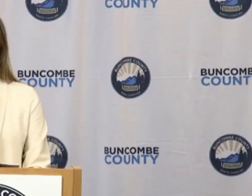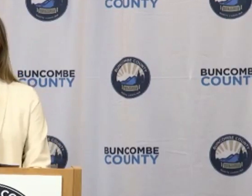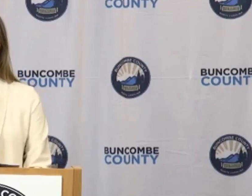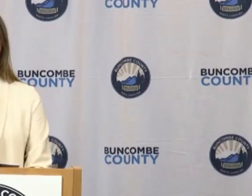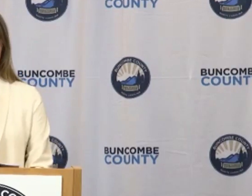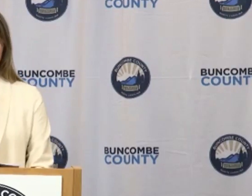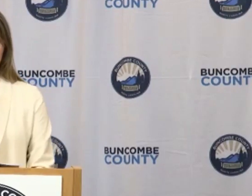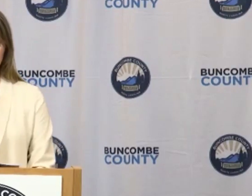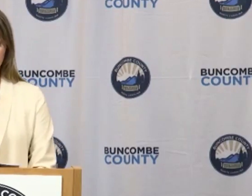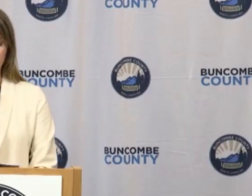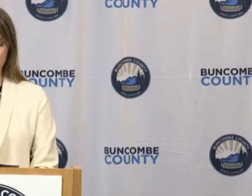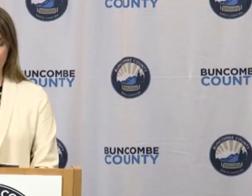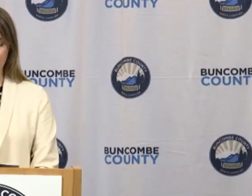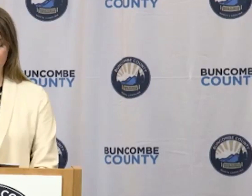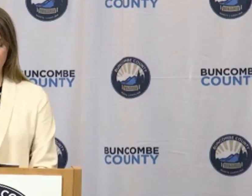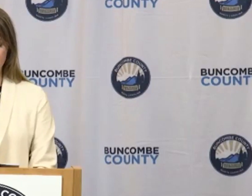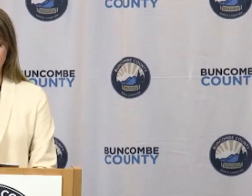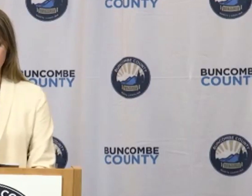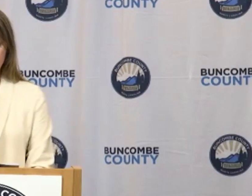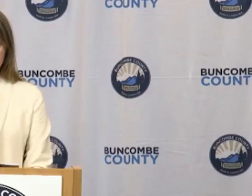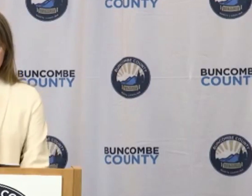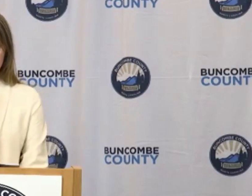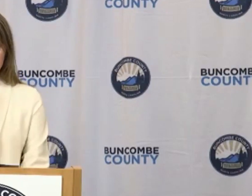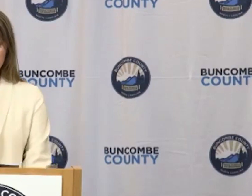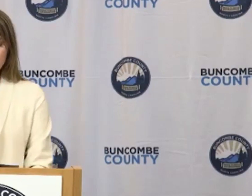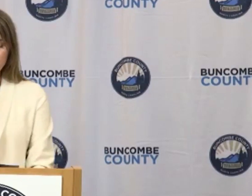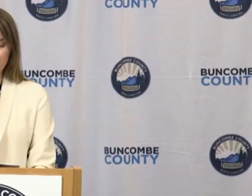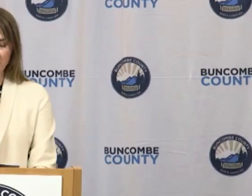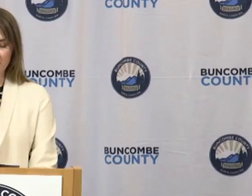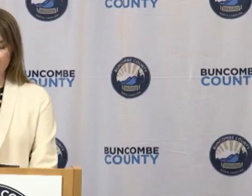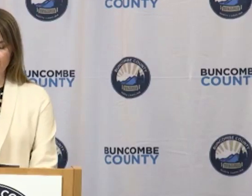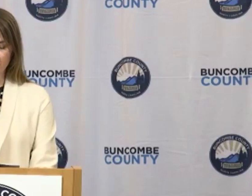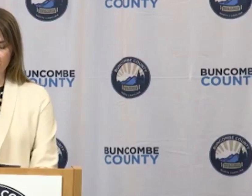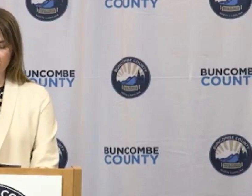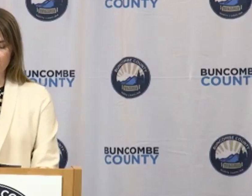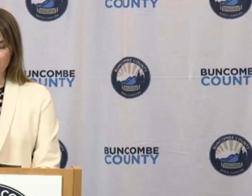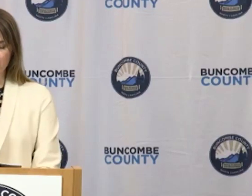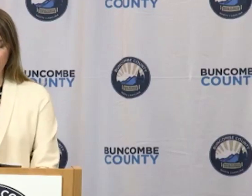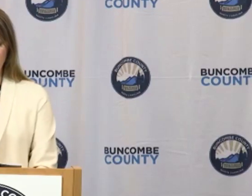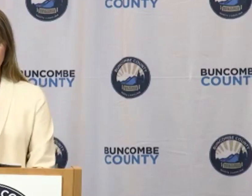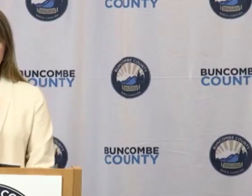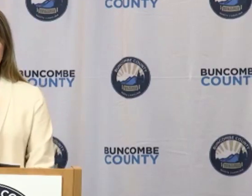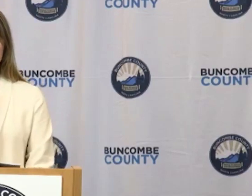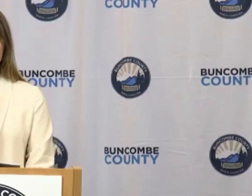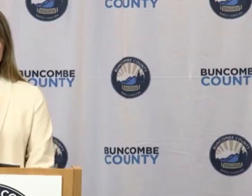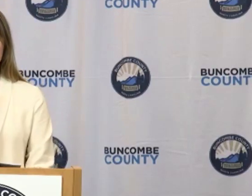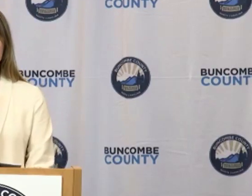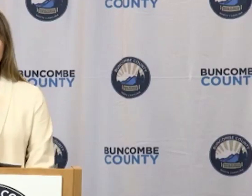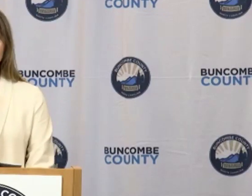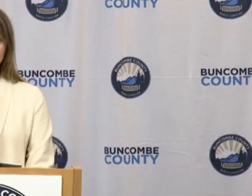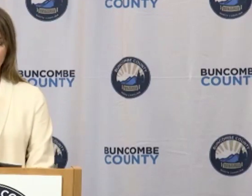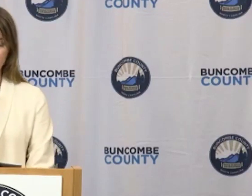information about FEMA deadlines. There are now 29 days left in the FEMA Hurricane Helene